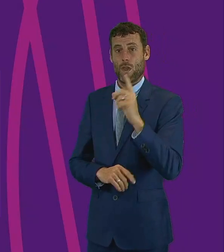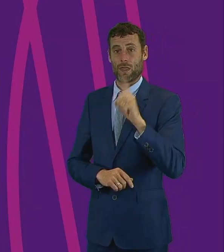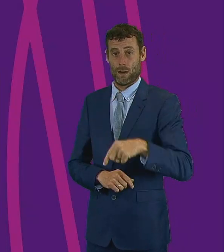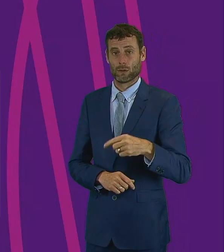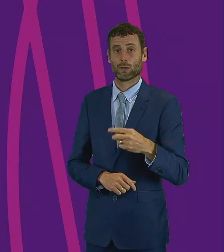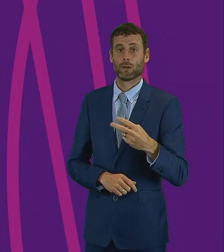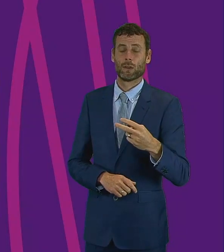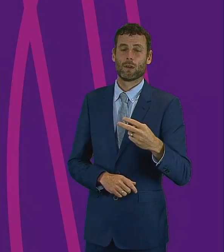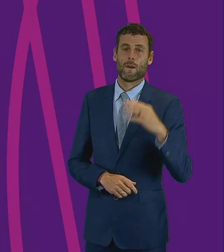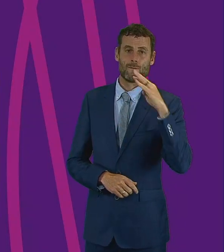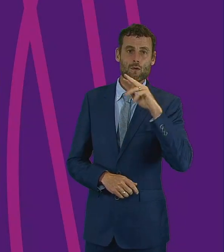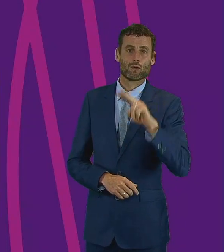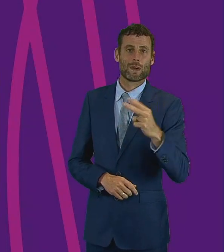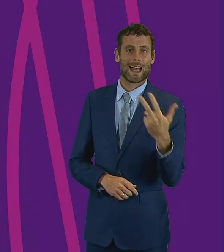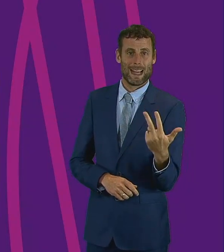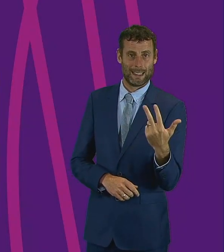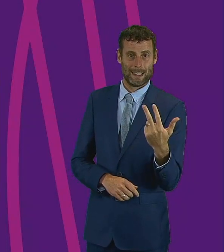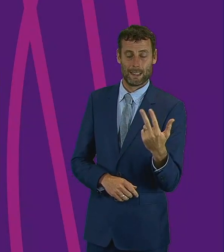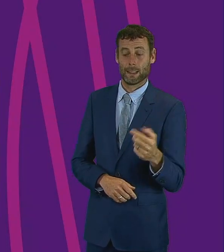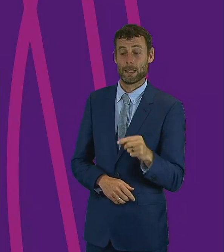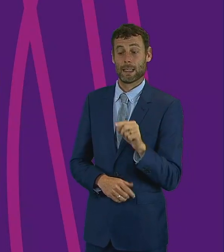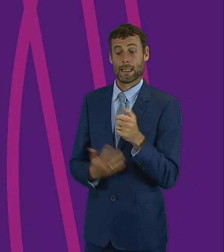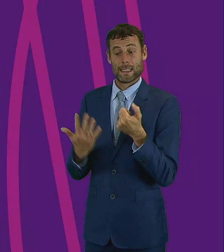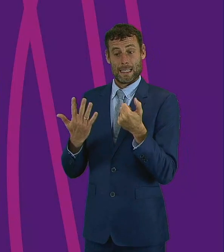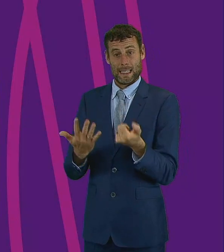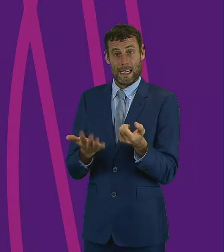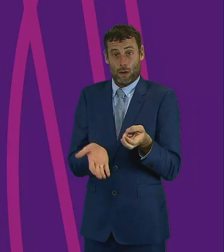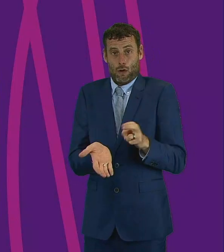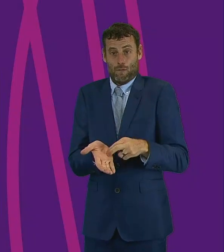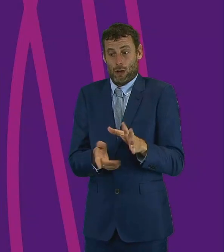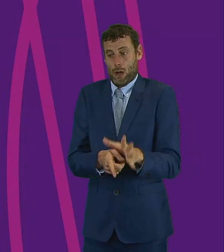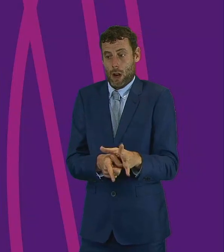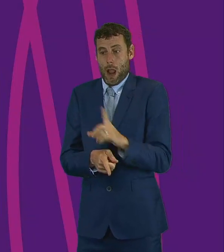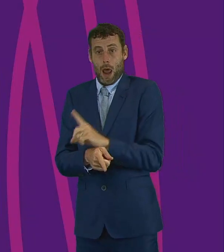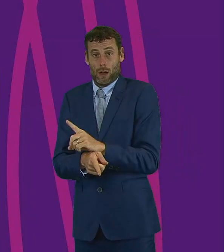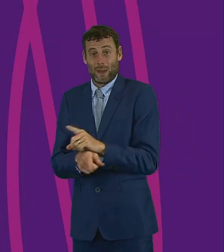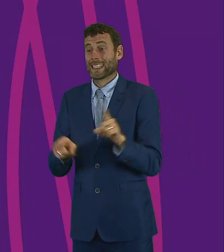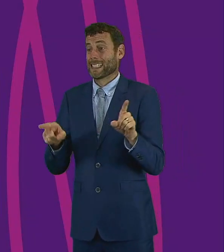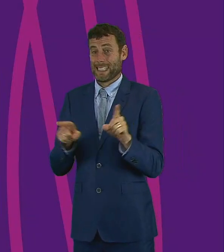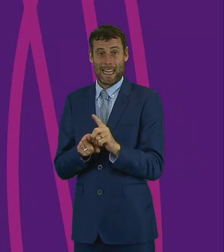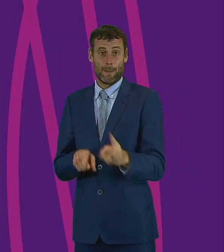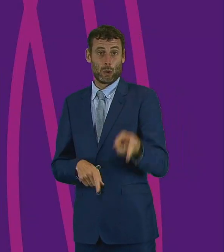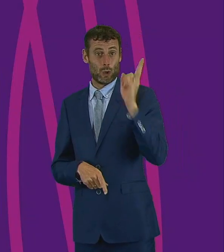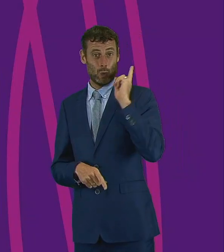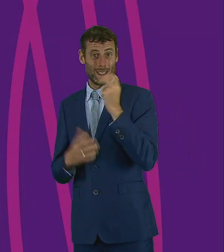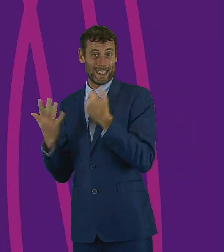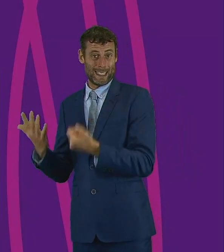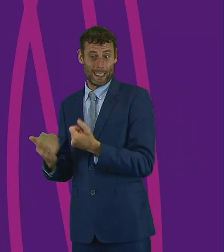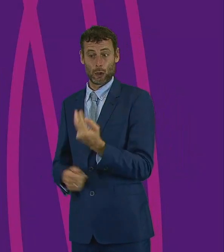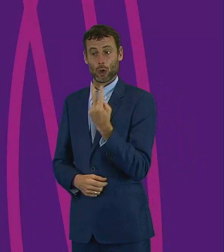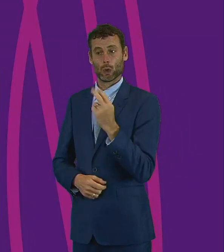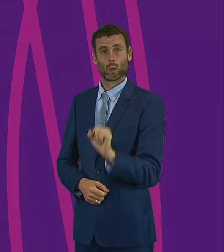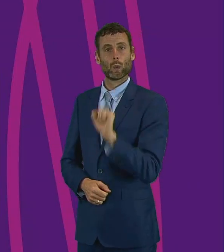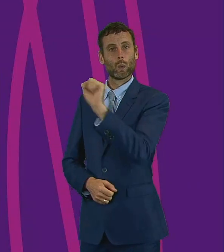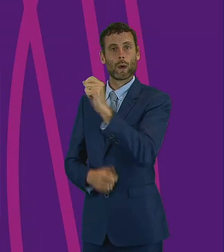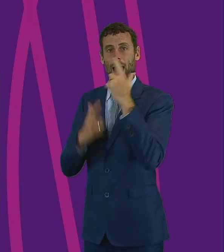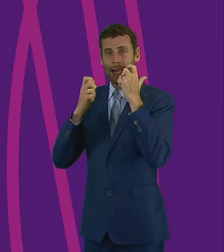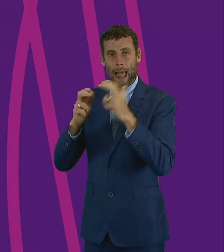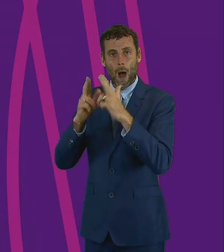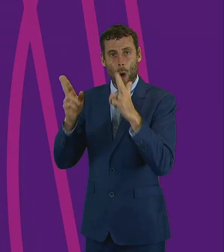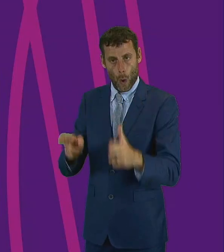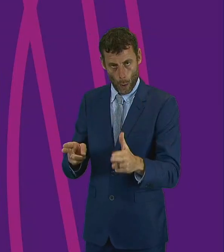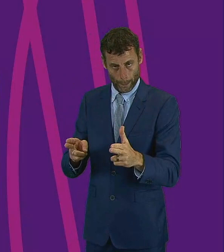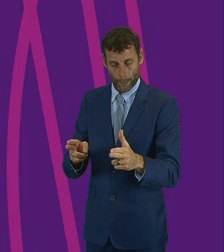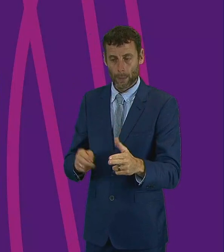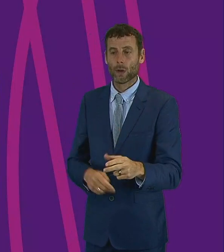4,228. 6 of those were registered in the previous week, which is the same number as the week before. 2 were in care homes, which is 2 fewer than the previous week.